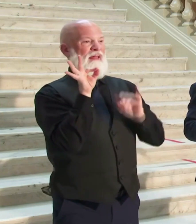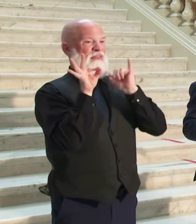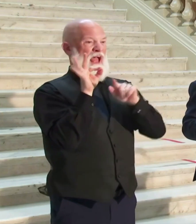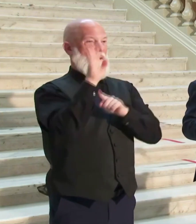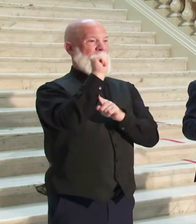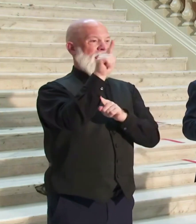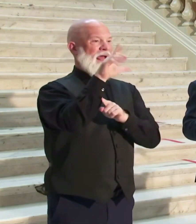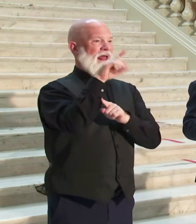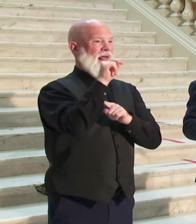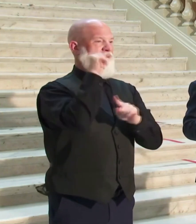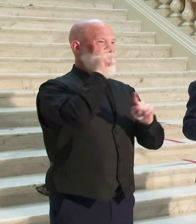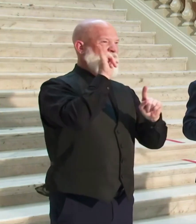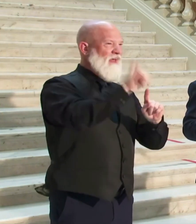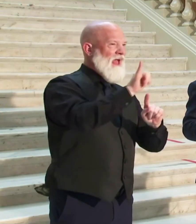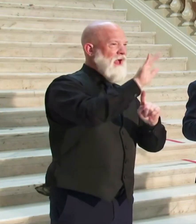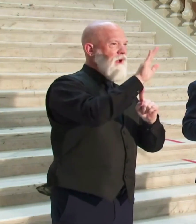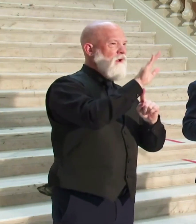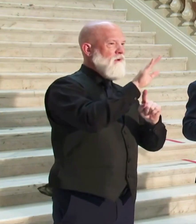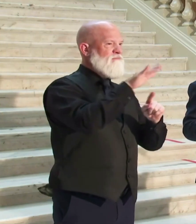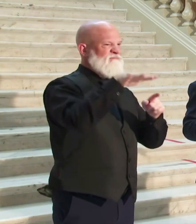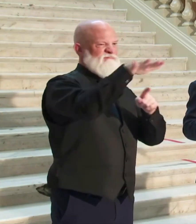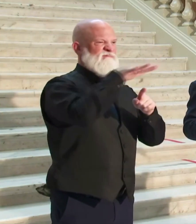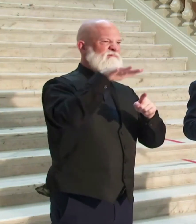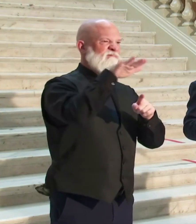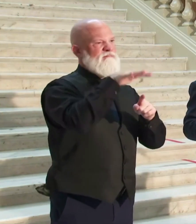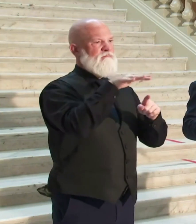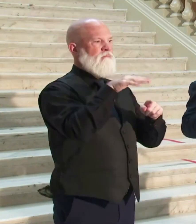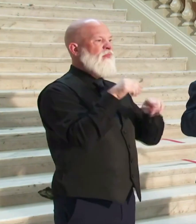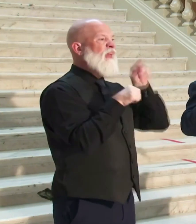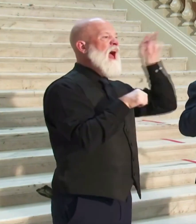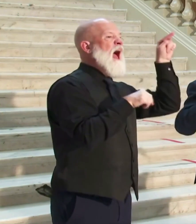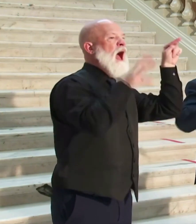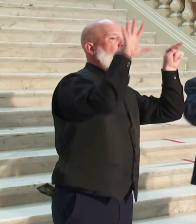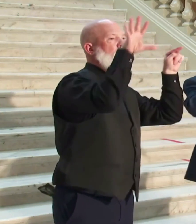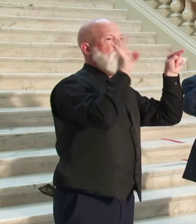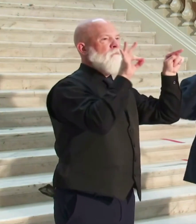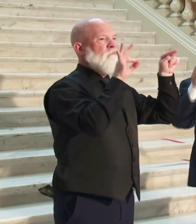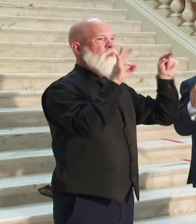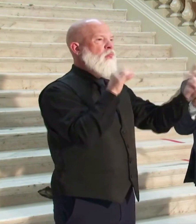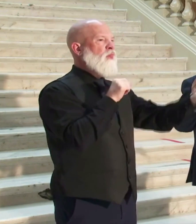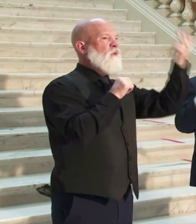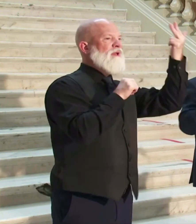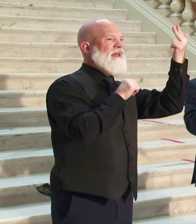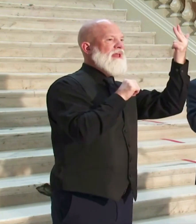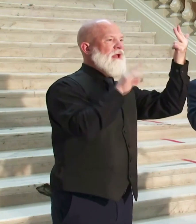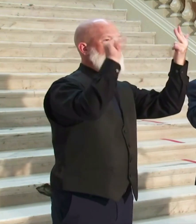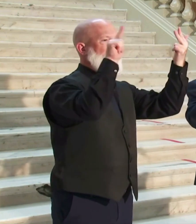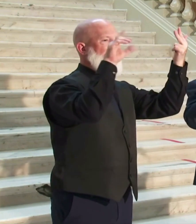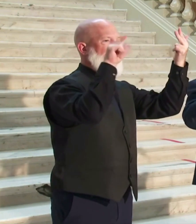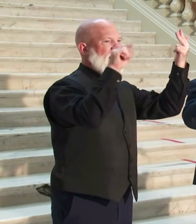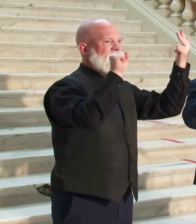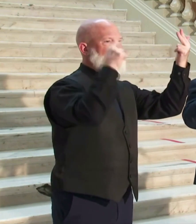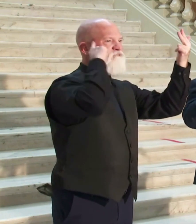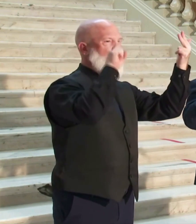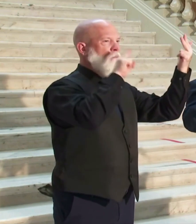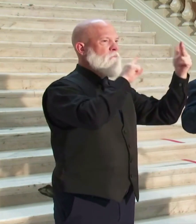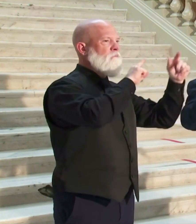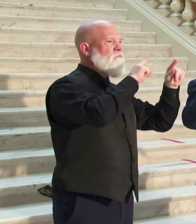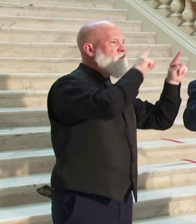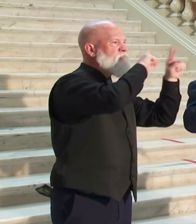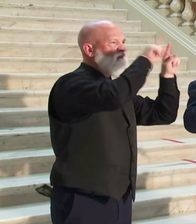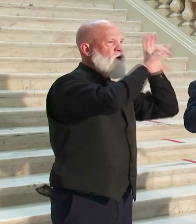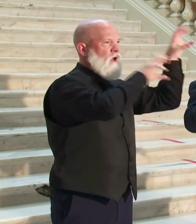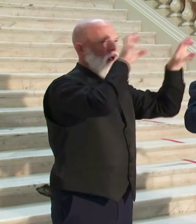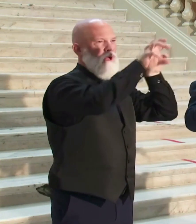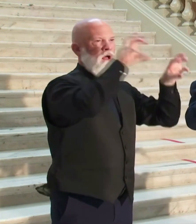77. In Dougherty County, you pull 1 ballot from batch 17, around the state until you get to the